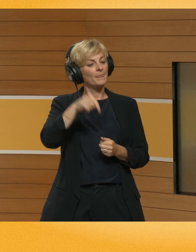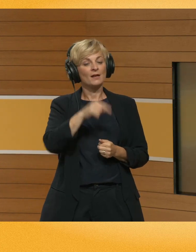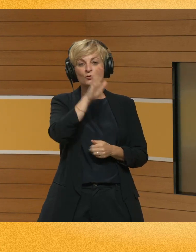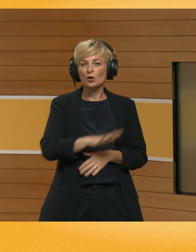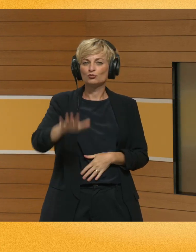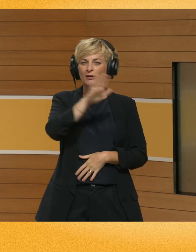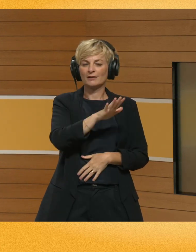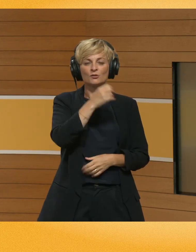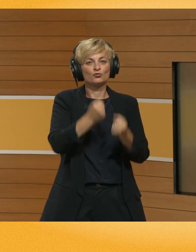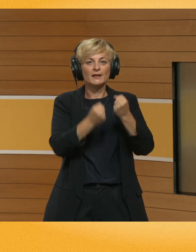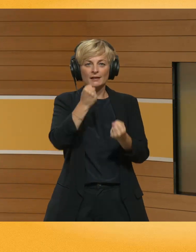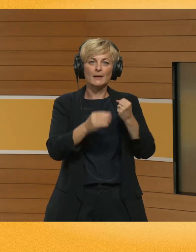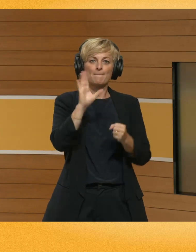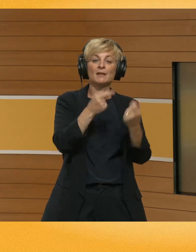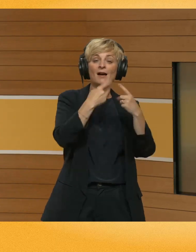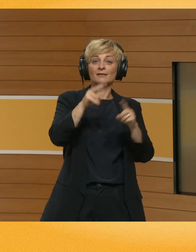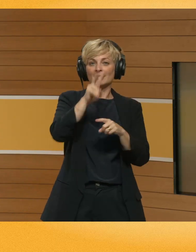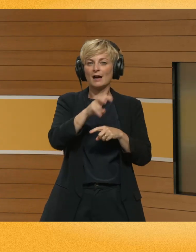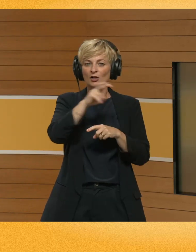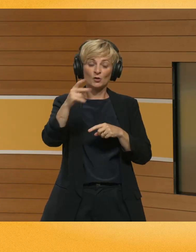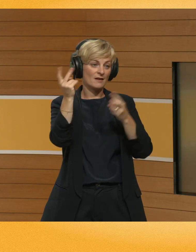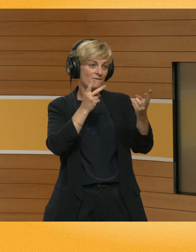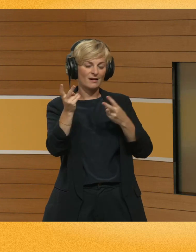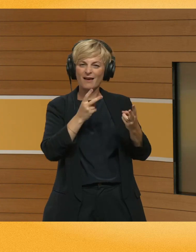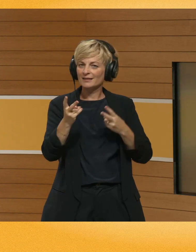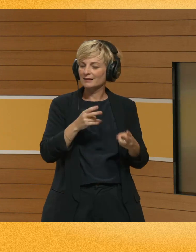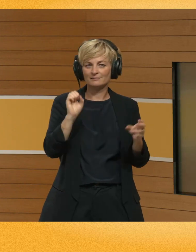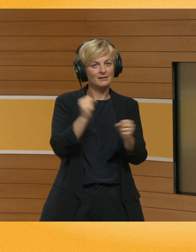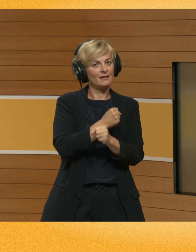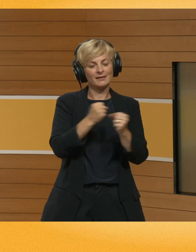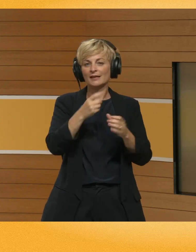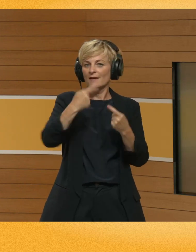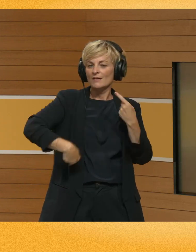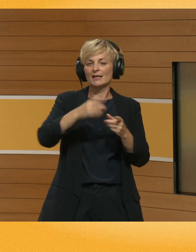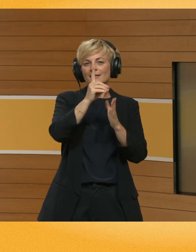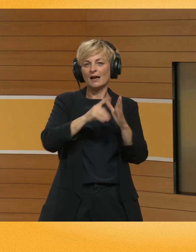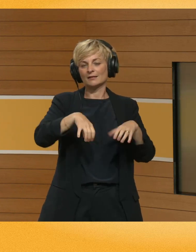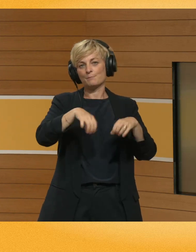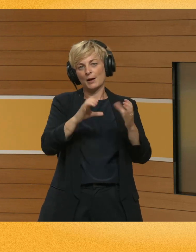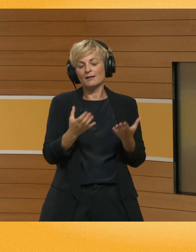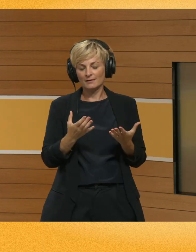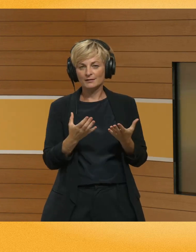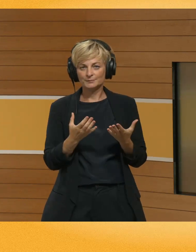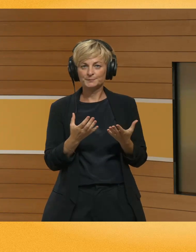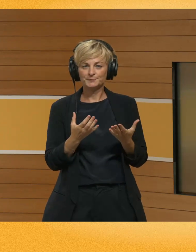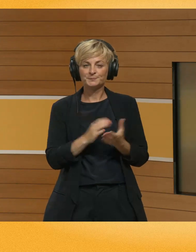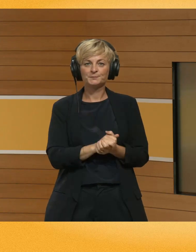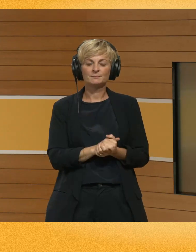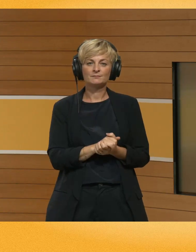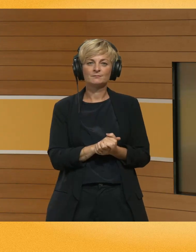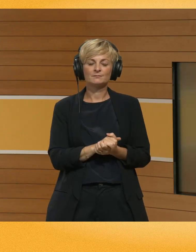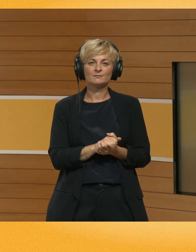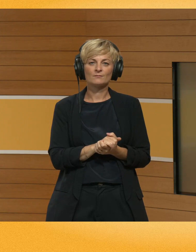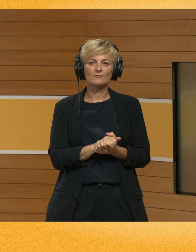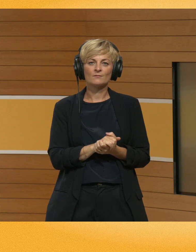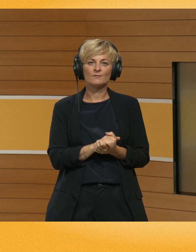our nurse-sensitive indicators in Germany and also in other European countries. We're now building up this